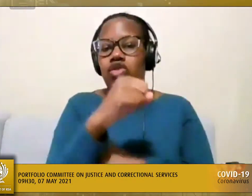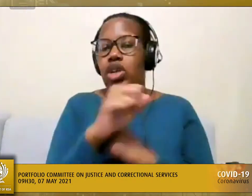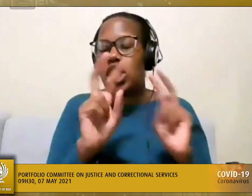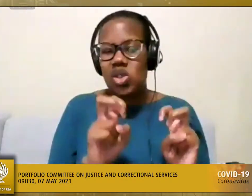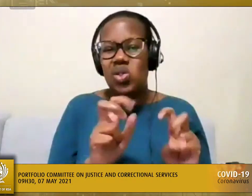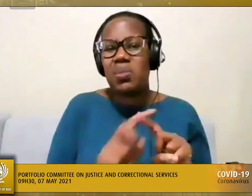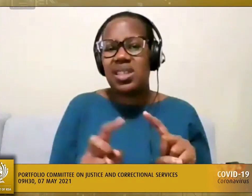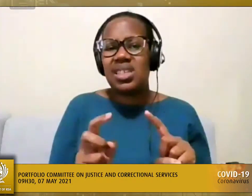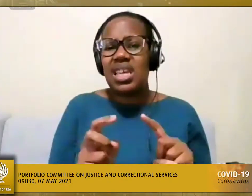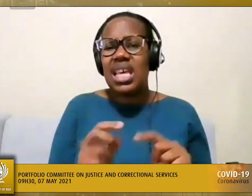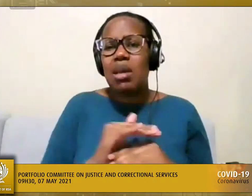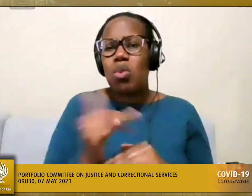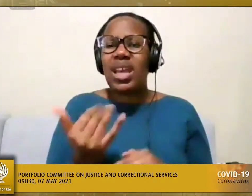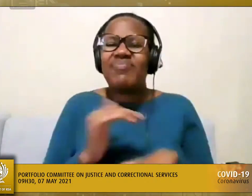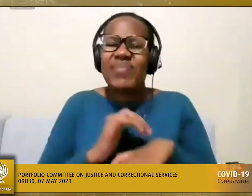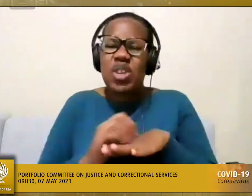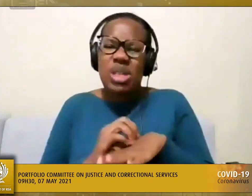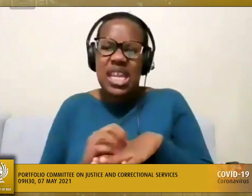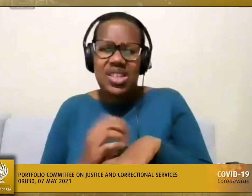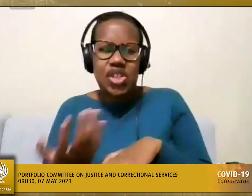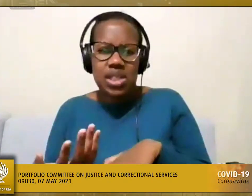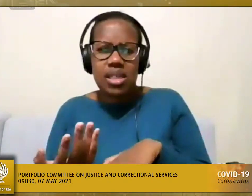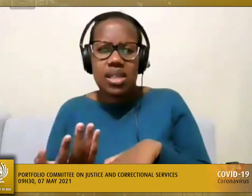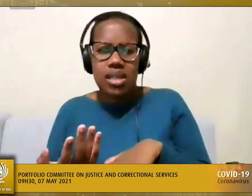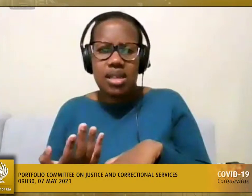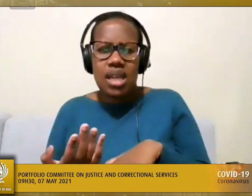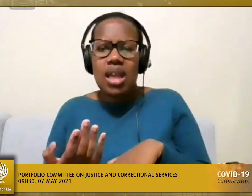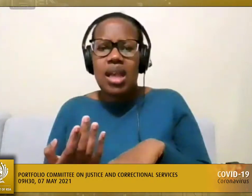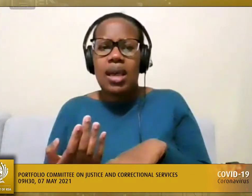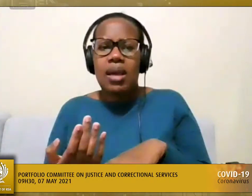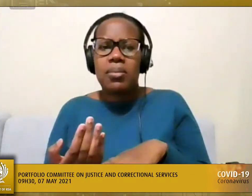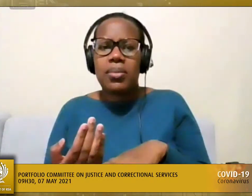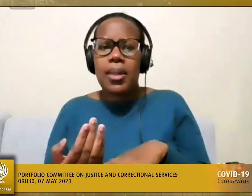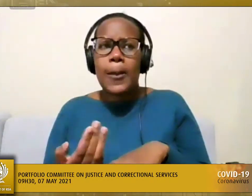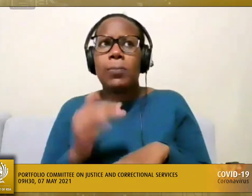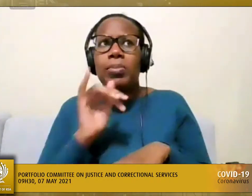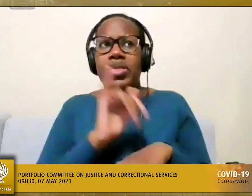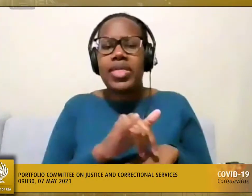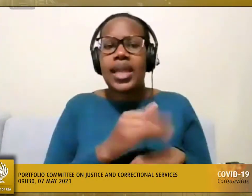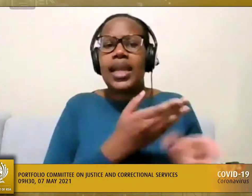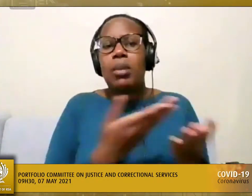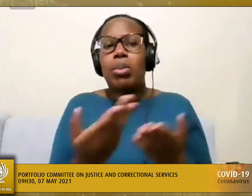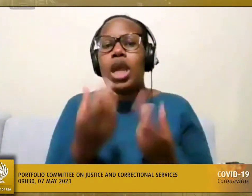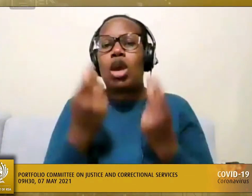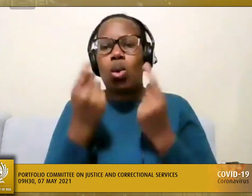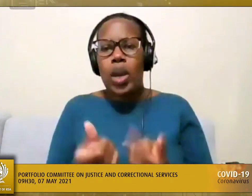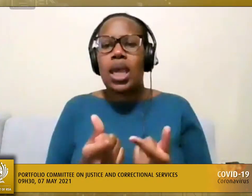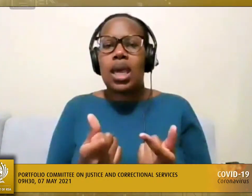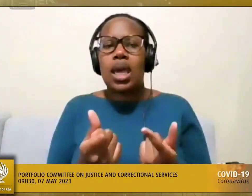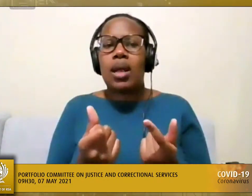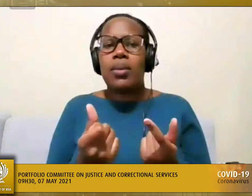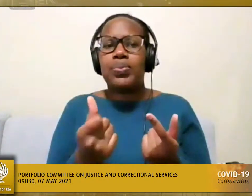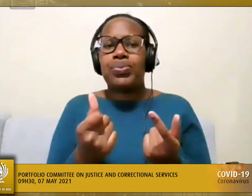are more of an irritation but also that can bring a quick